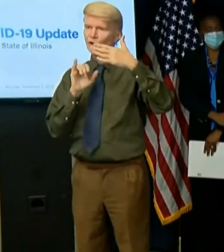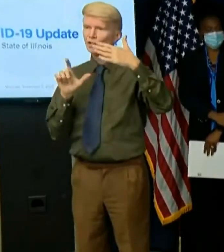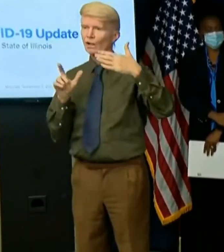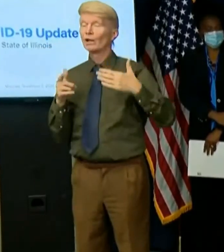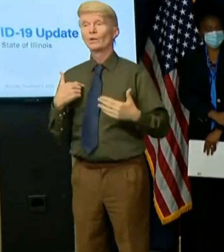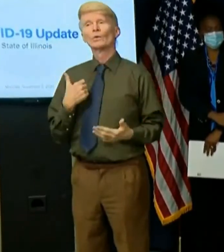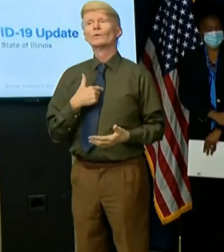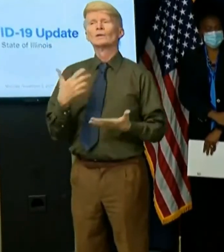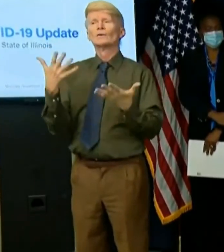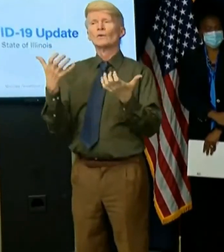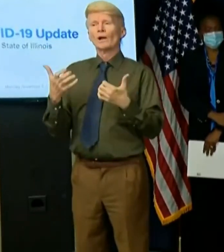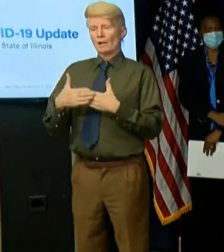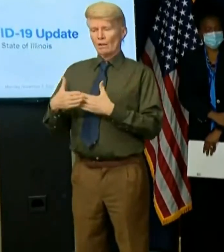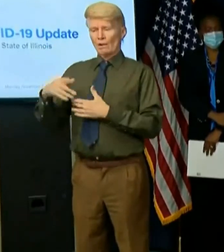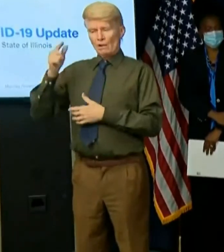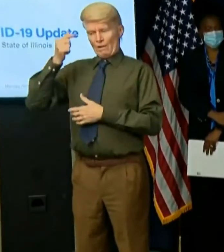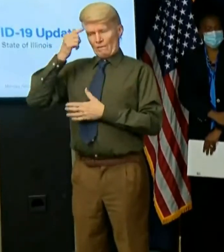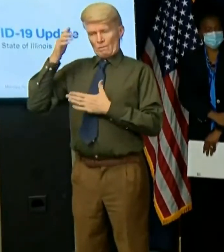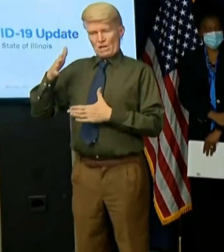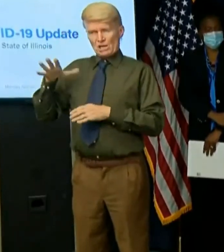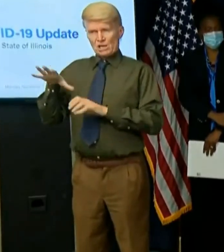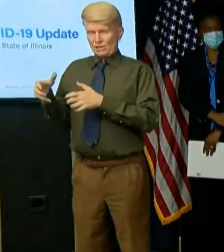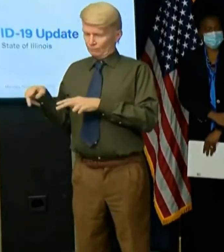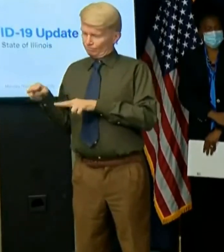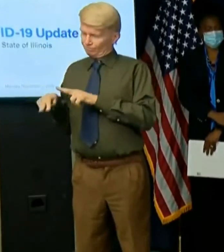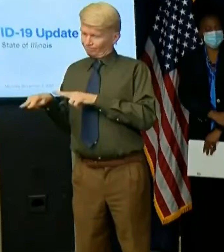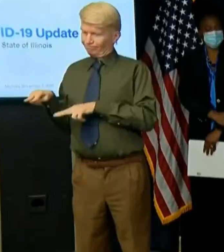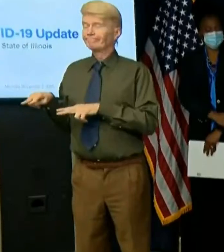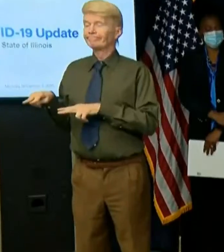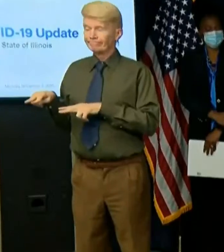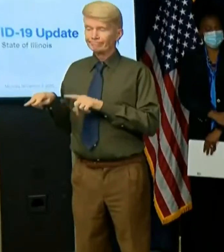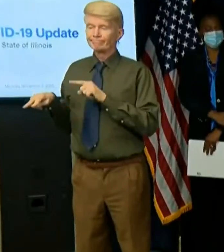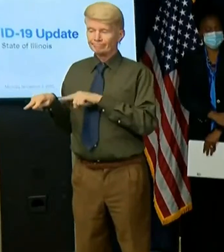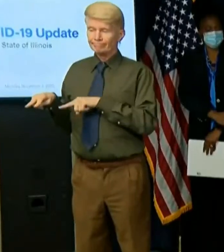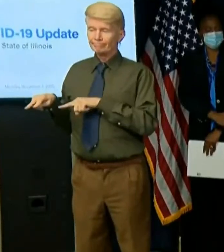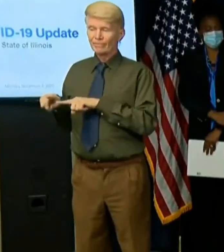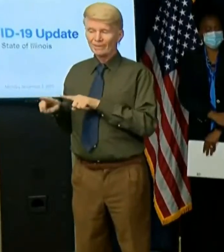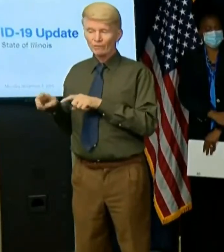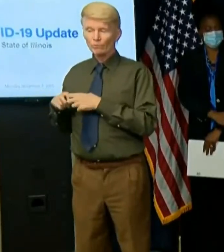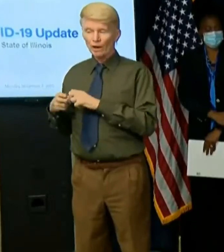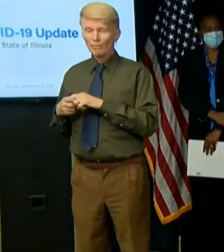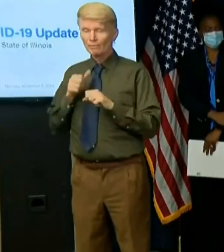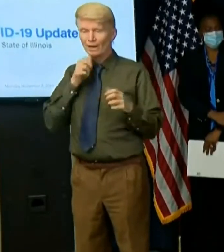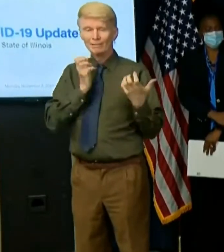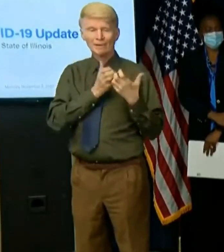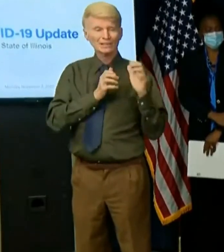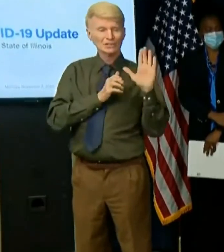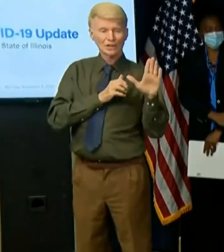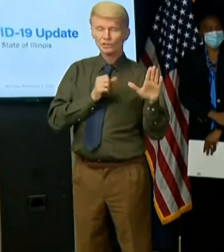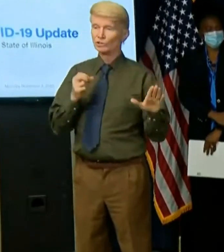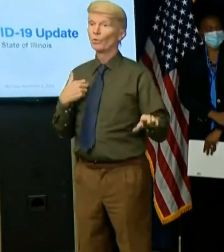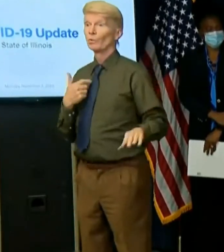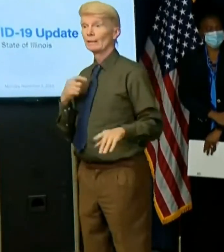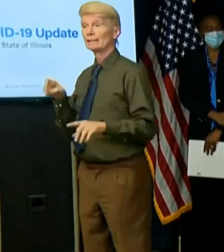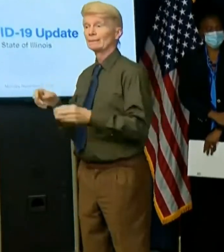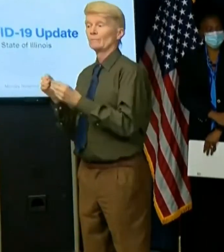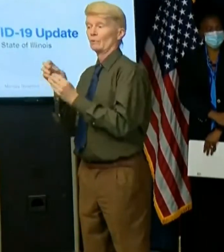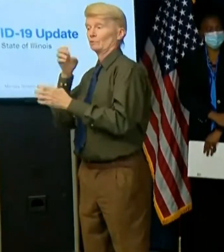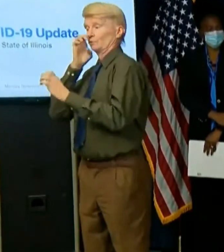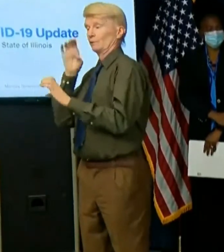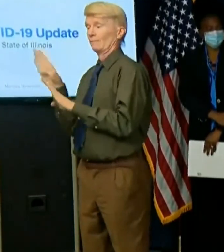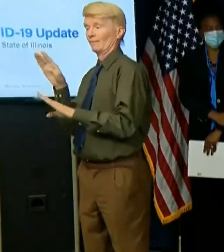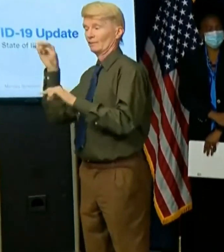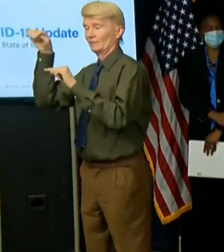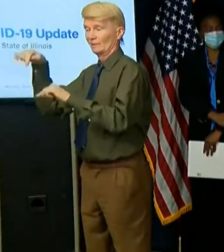local governments there to say, hey, we've got a problem that's different than another region, let's up the game here. But as you